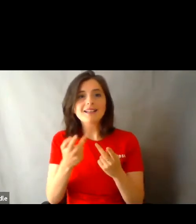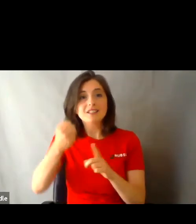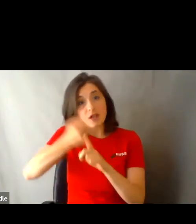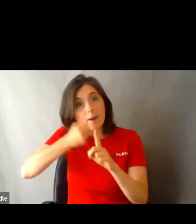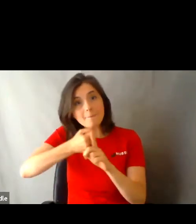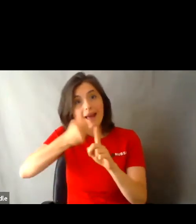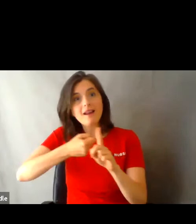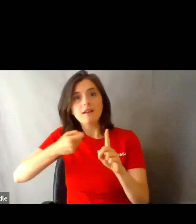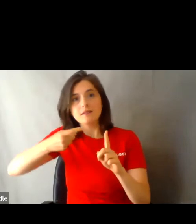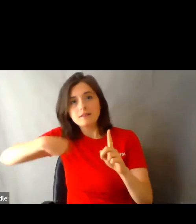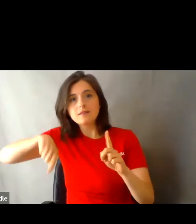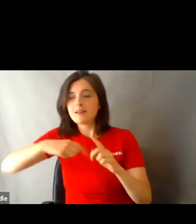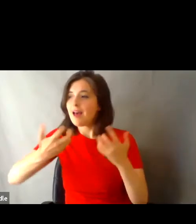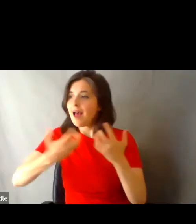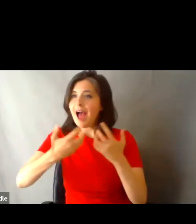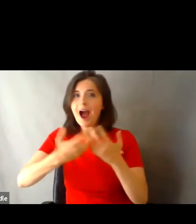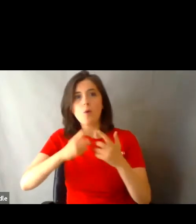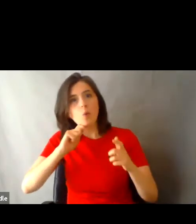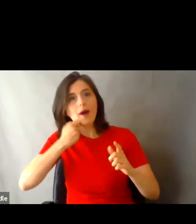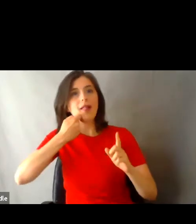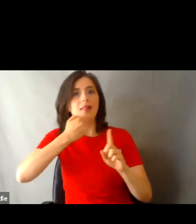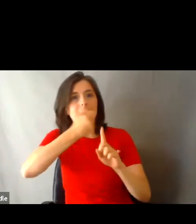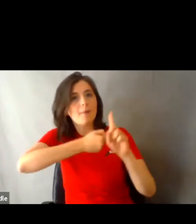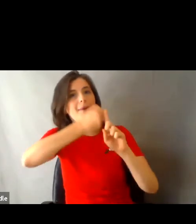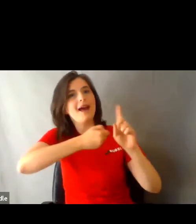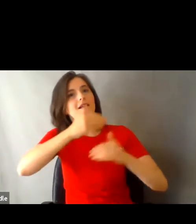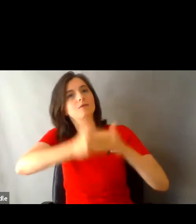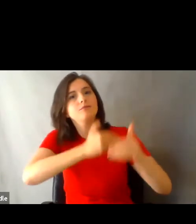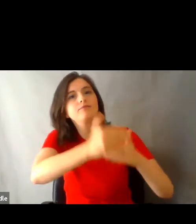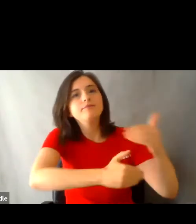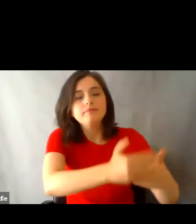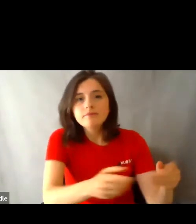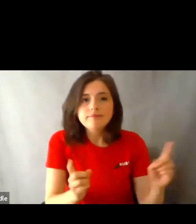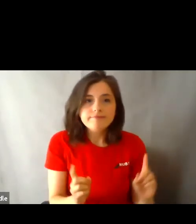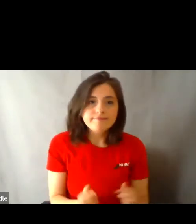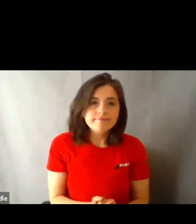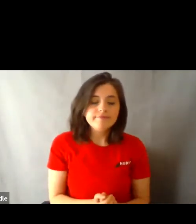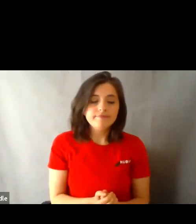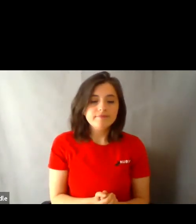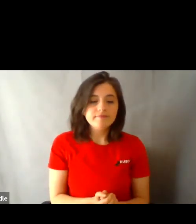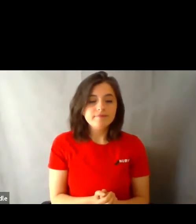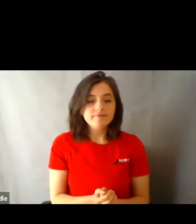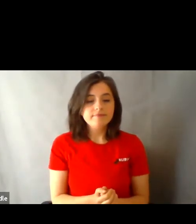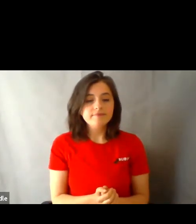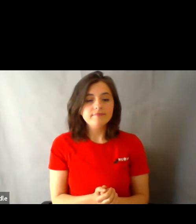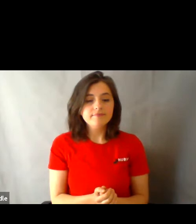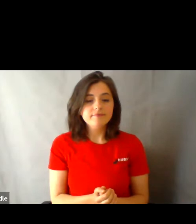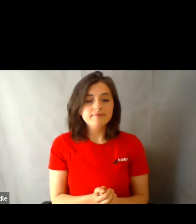campaigners are going to campaign looking forwards from now. So